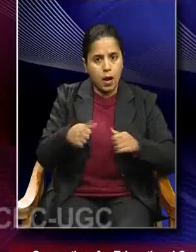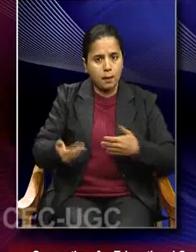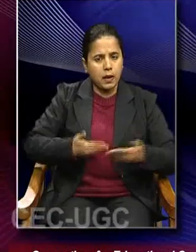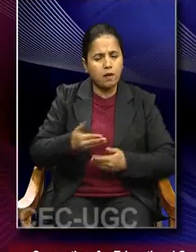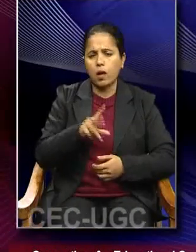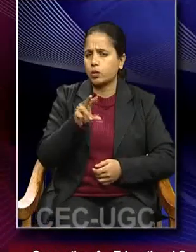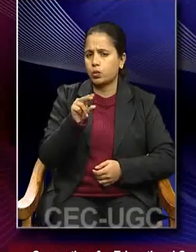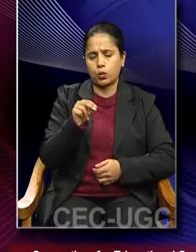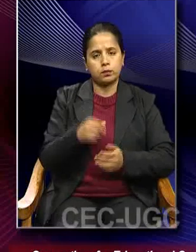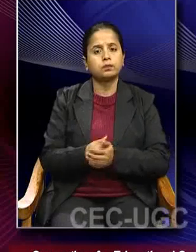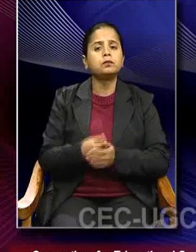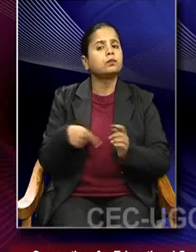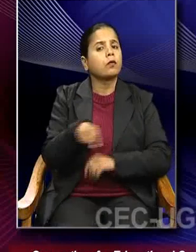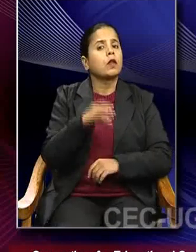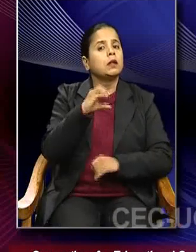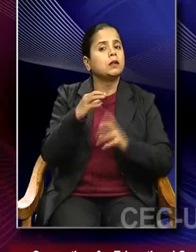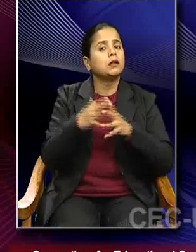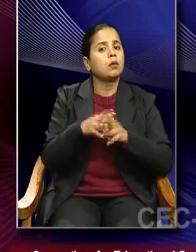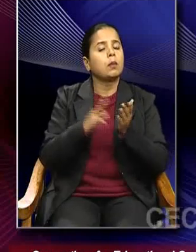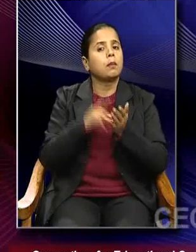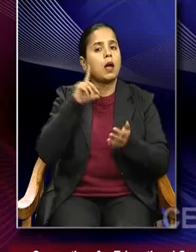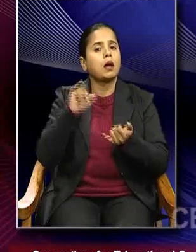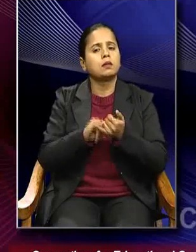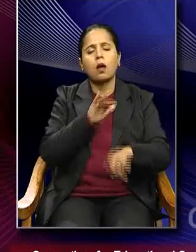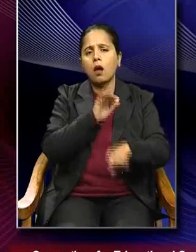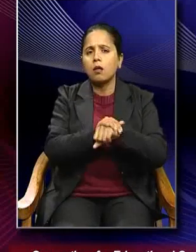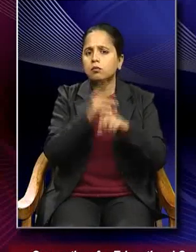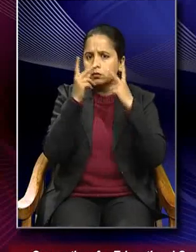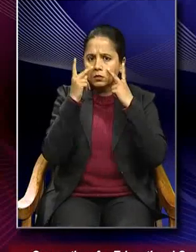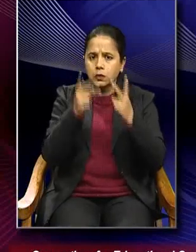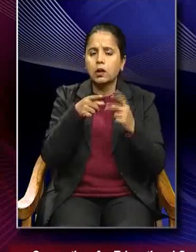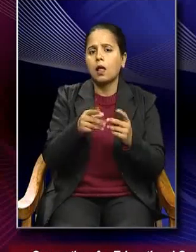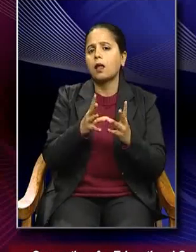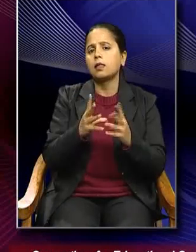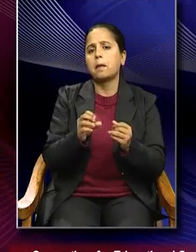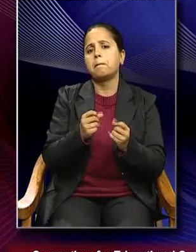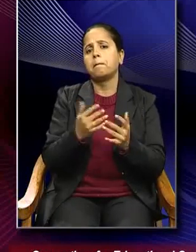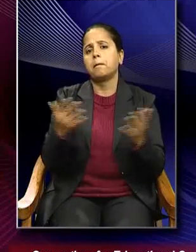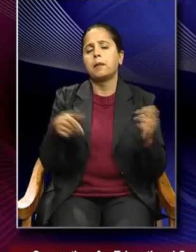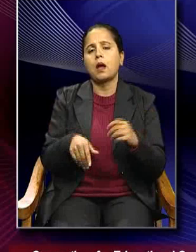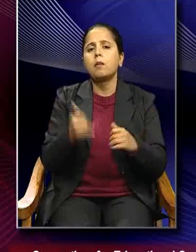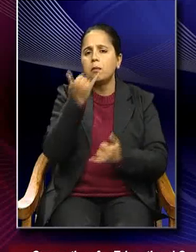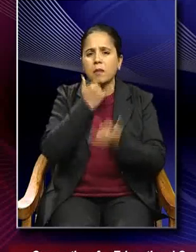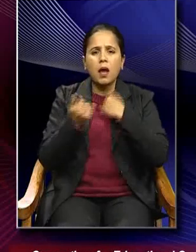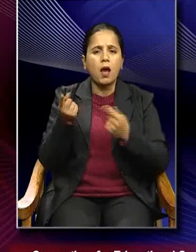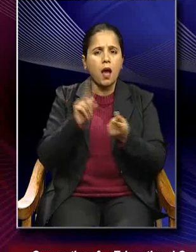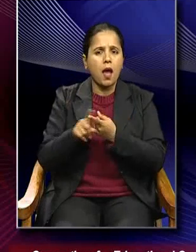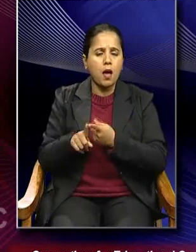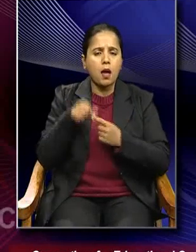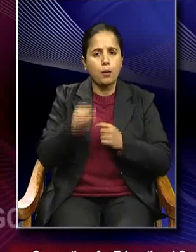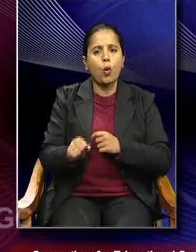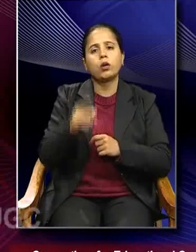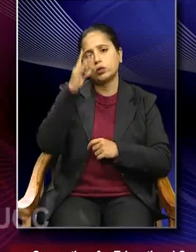behavior. C. Wright Mills identified a number of flaws in the grand